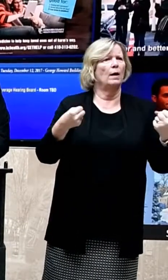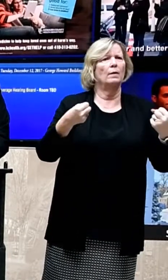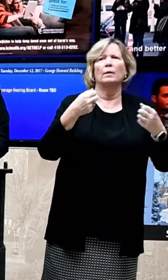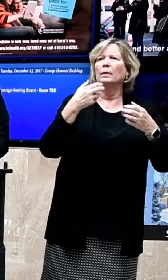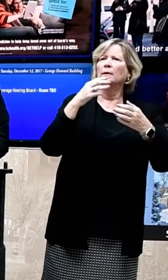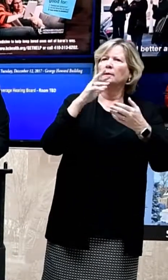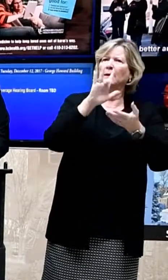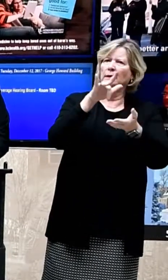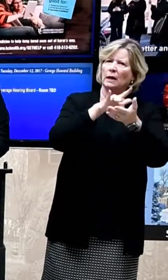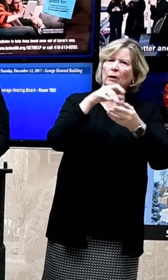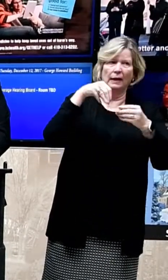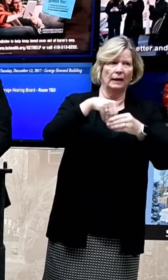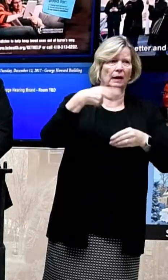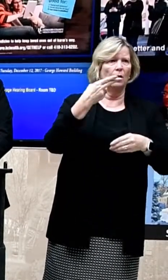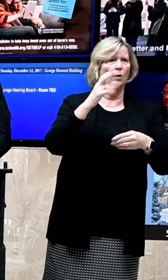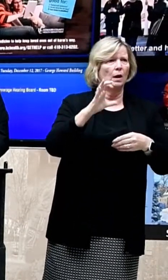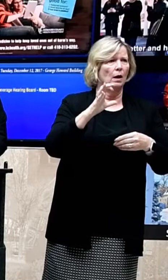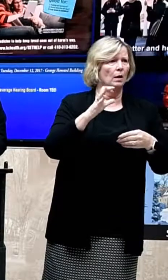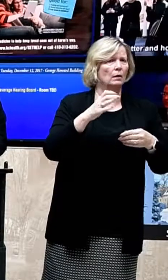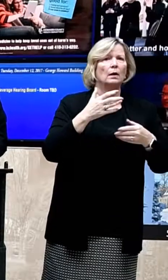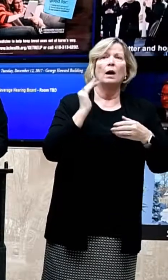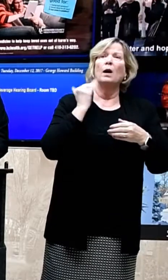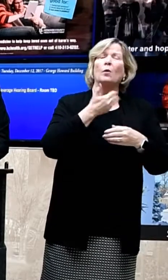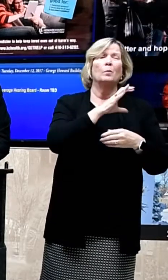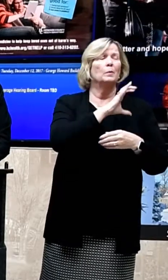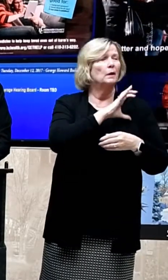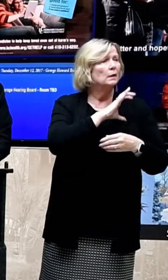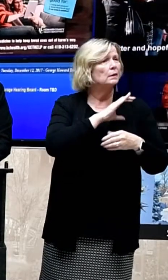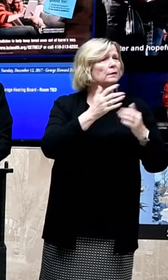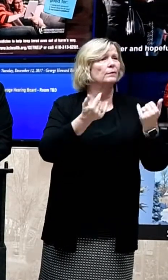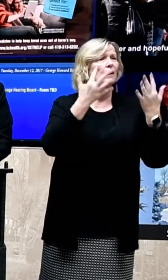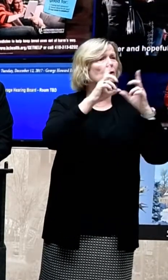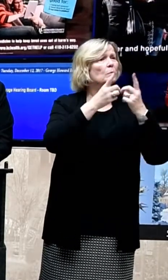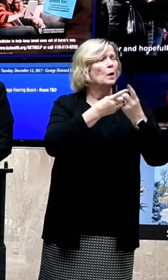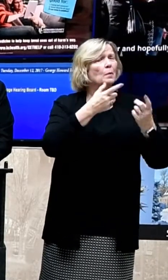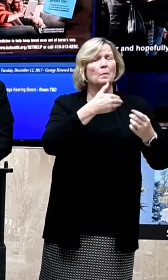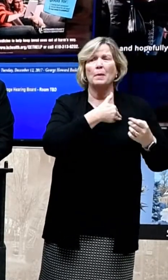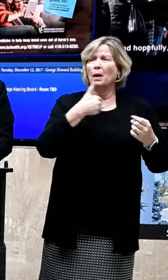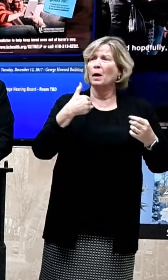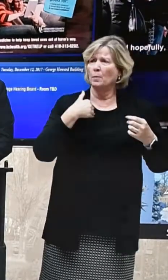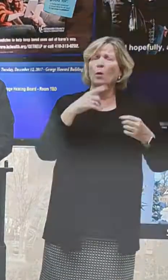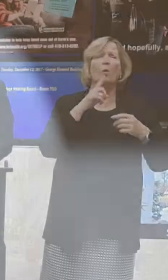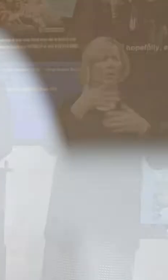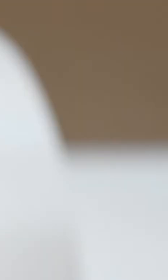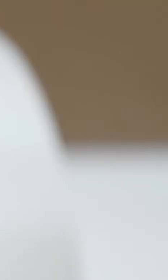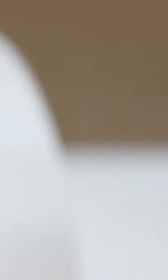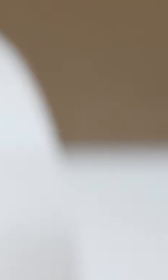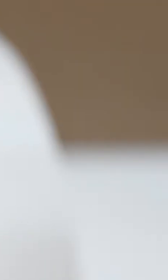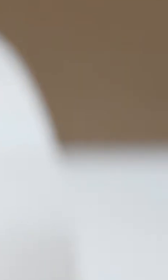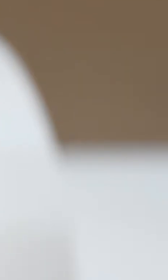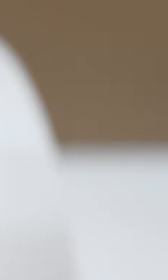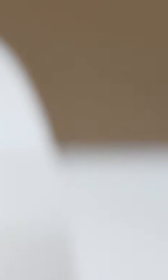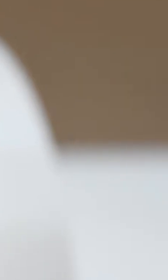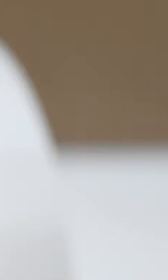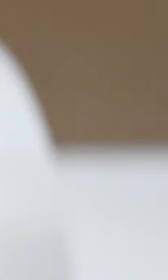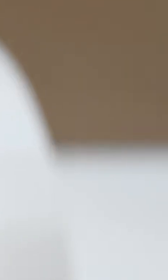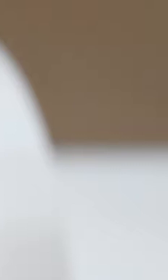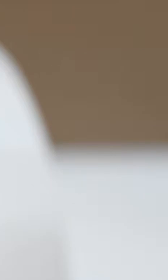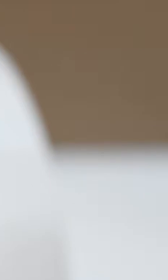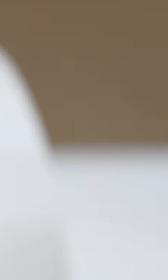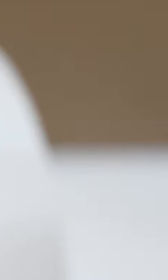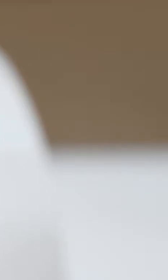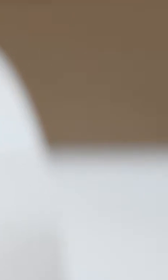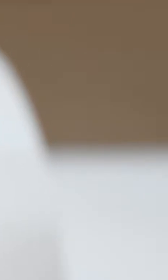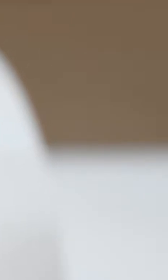county. Members of our police and fire departments are trained in the use of naloxone and have it available when they respond